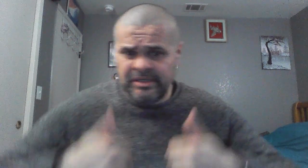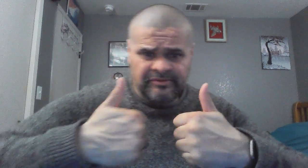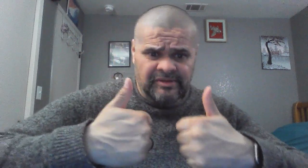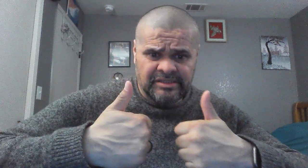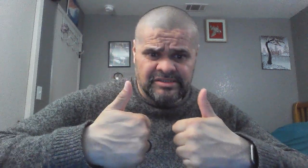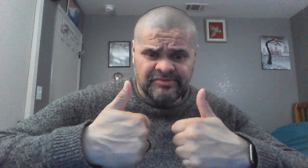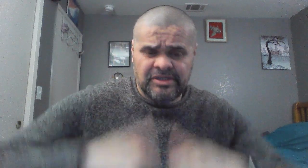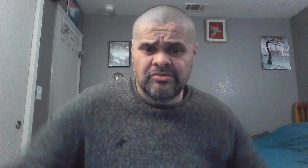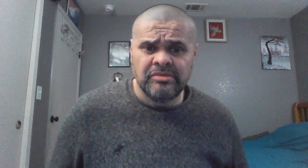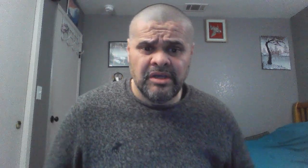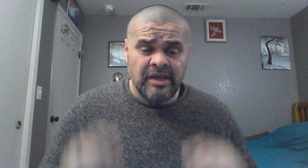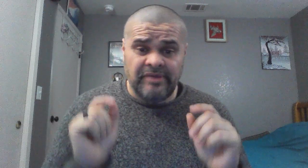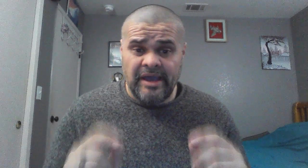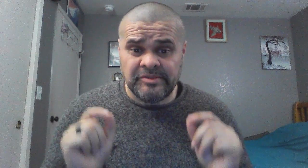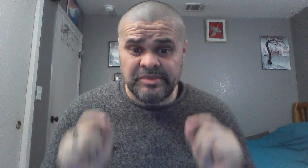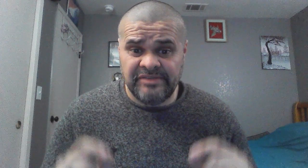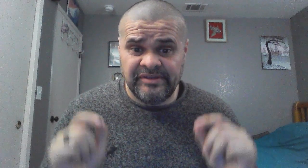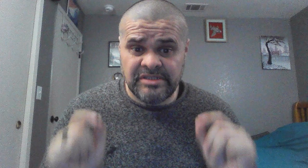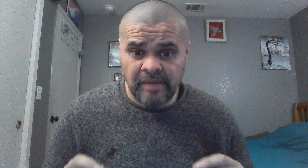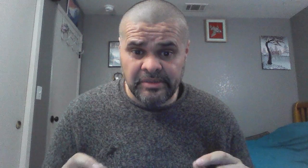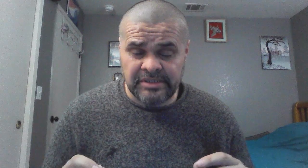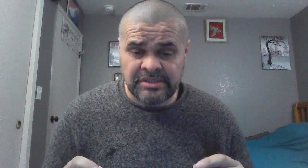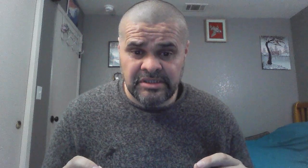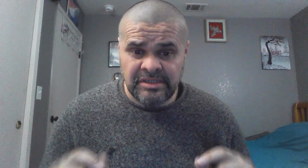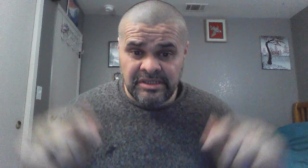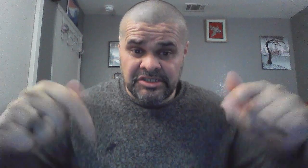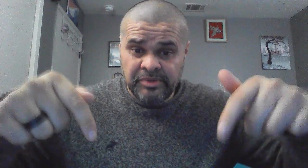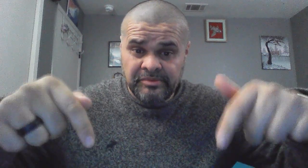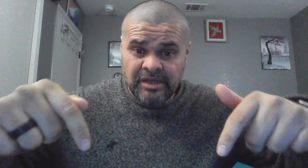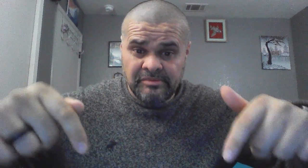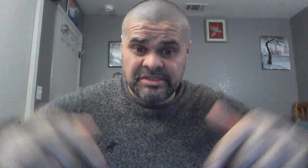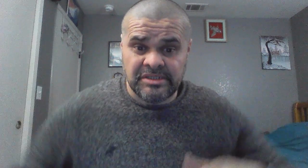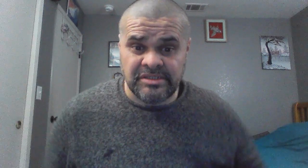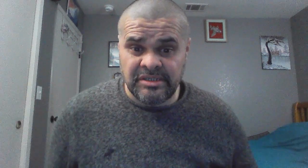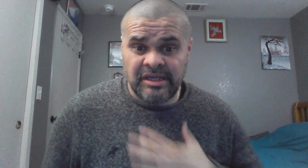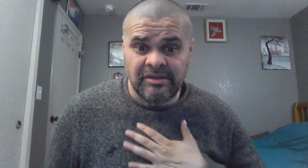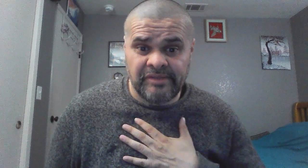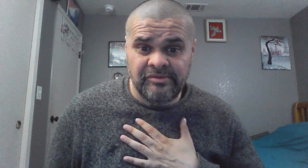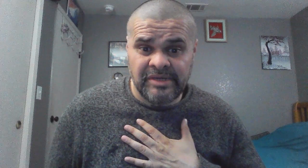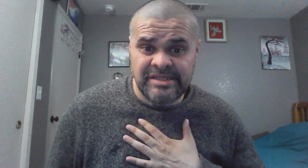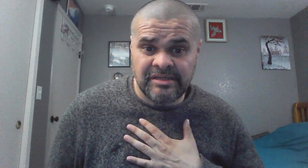if you like this video. If you have specific topics, just put them in the comment section, and I'll give you my take on